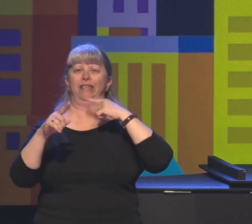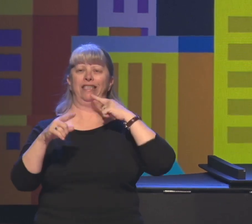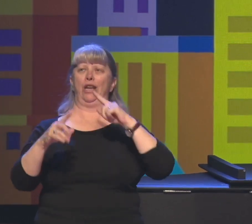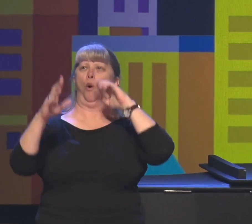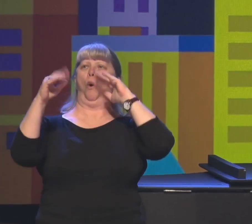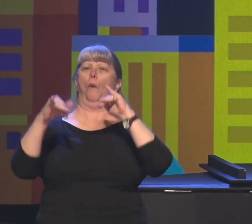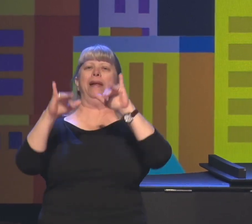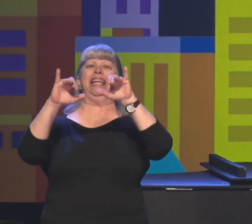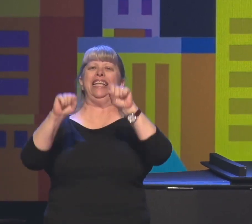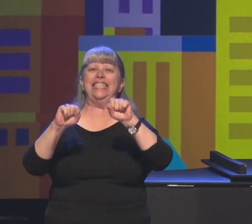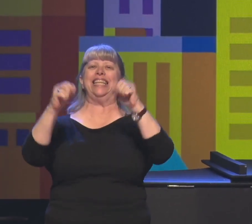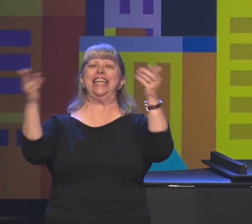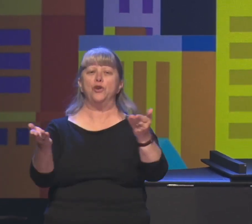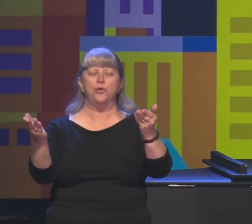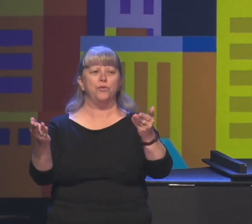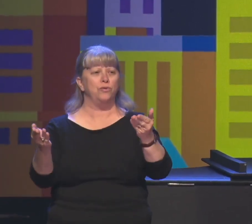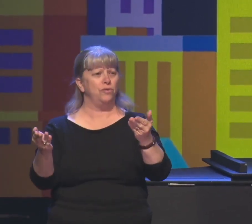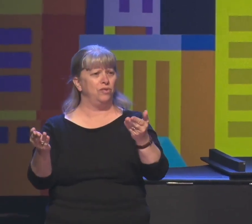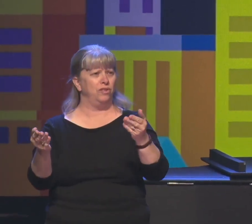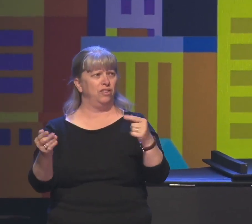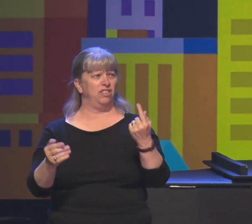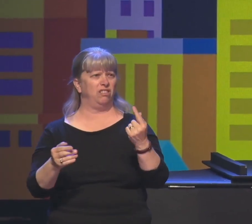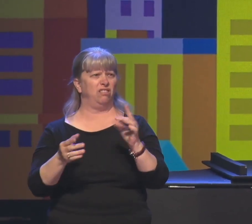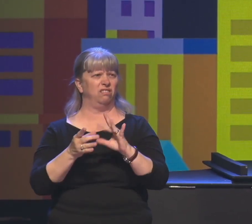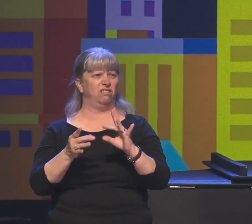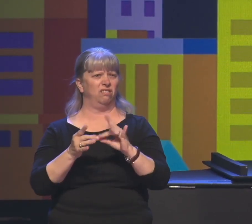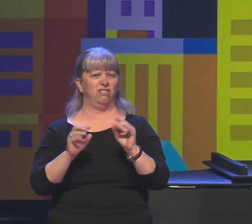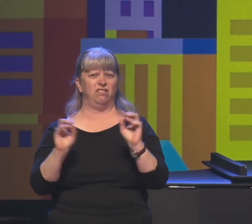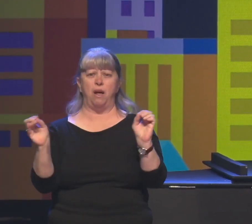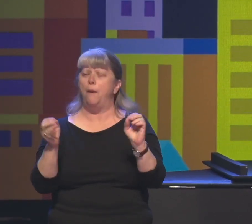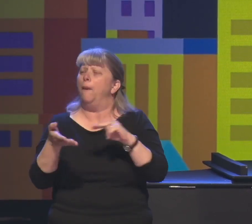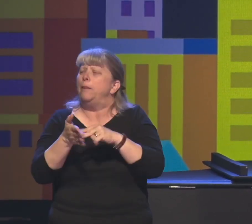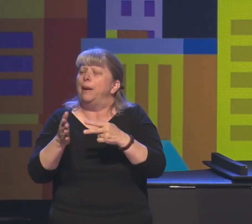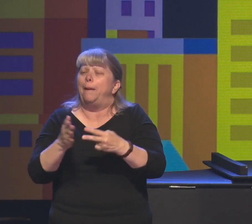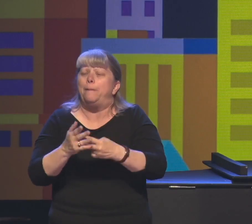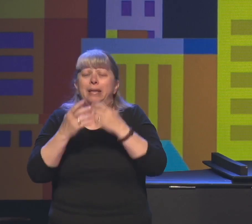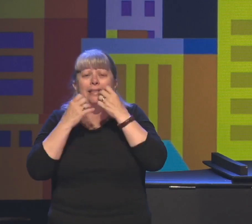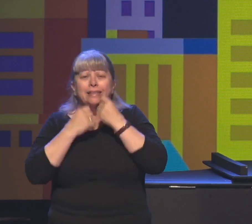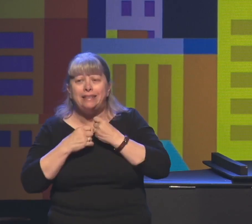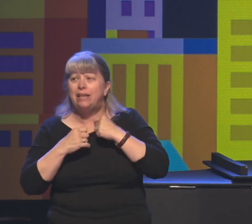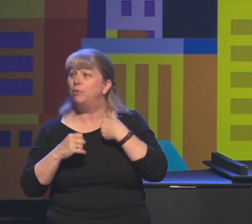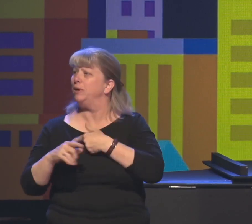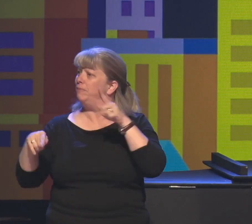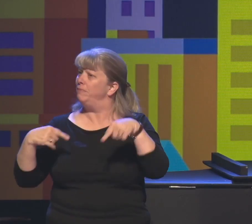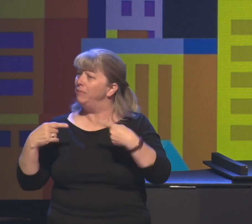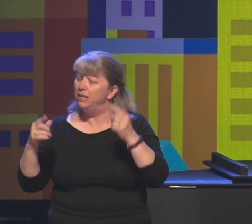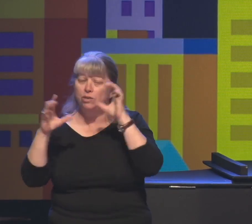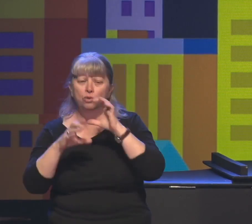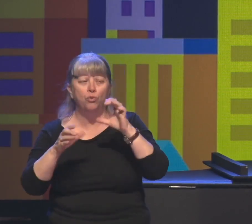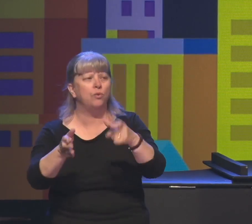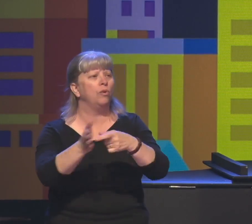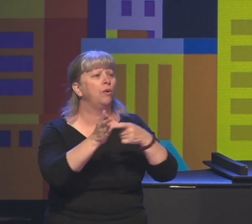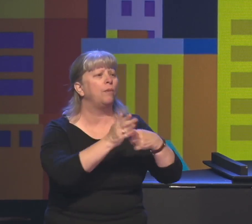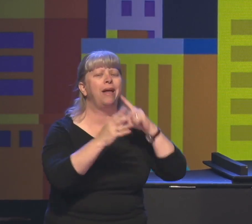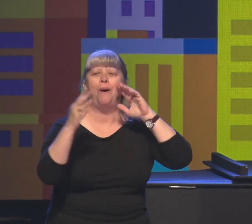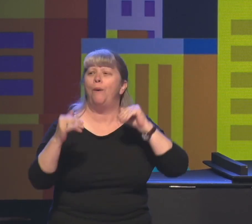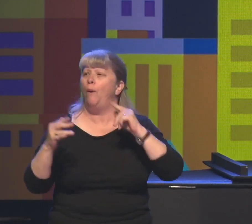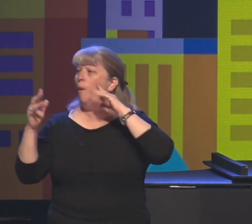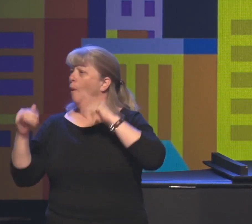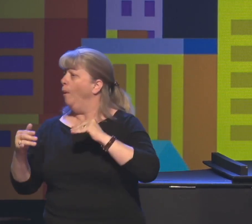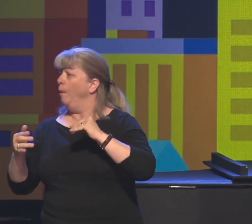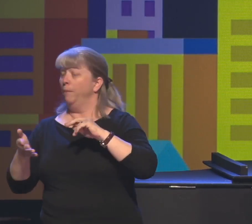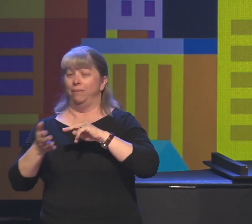here. Is that just empty words, right? What does it actually mean? And we've been exploring the demands of hope. Hope